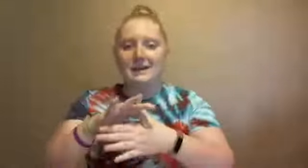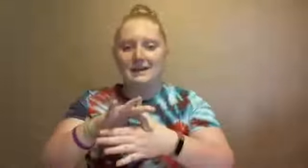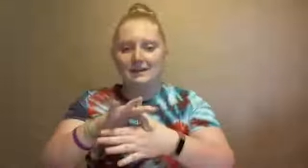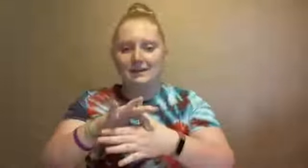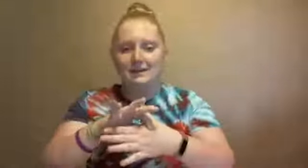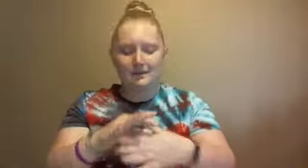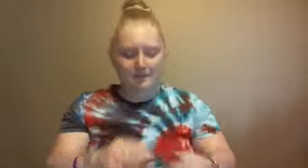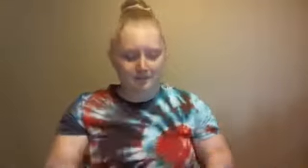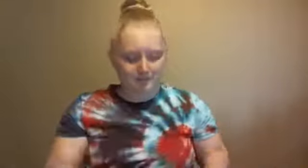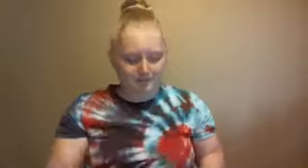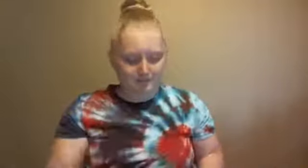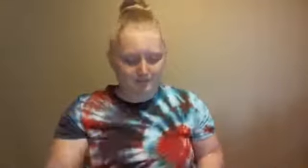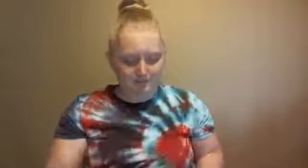Meat.